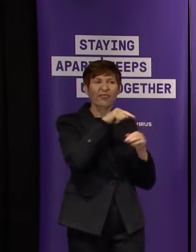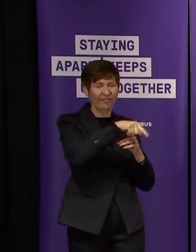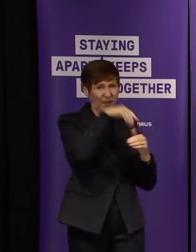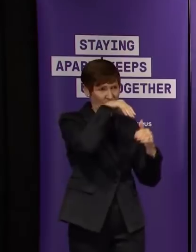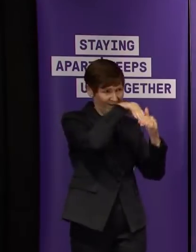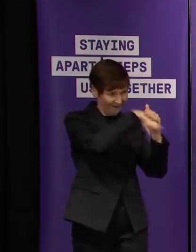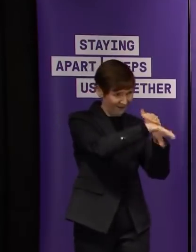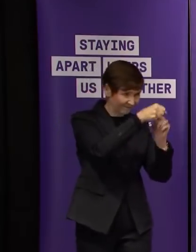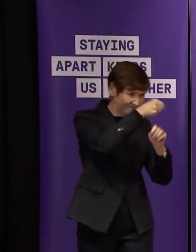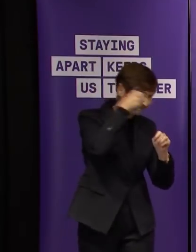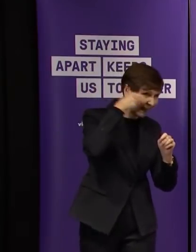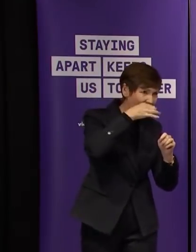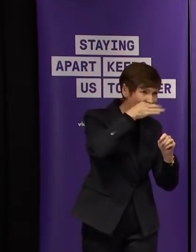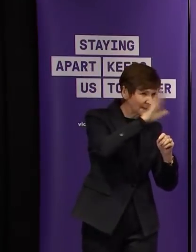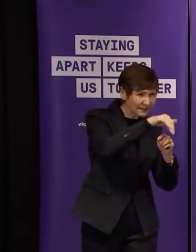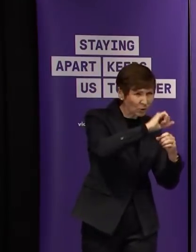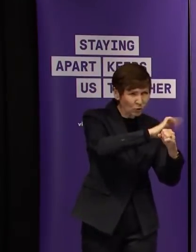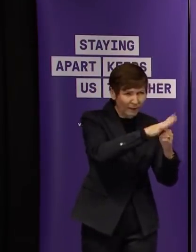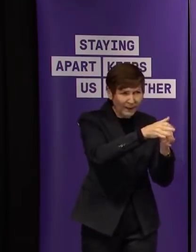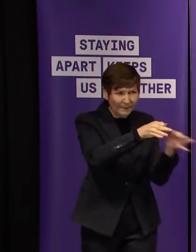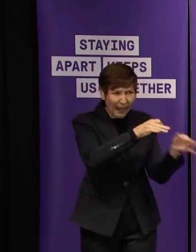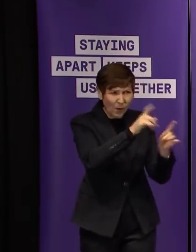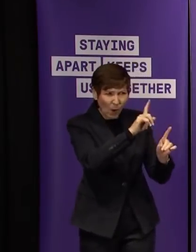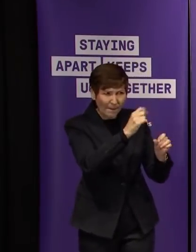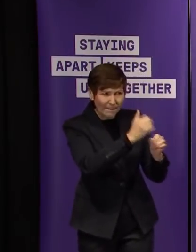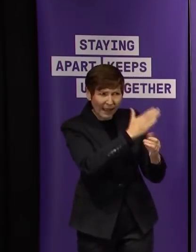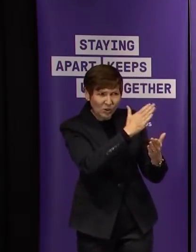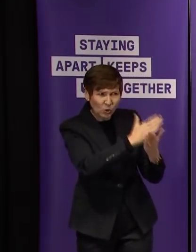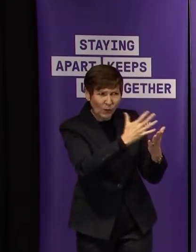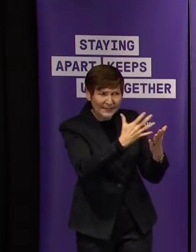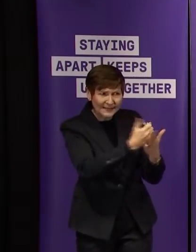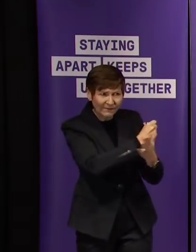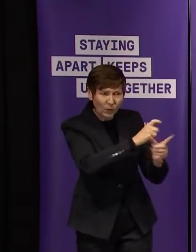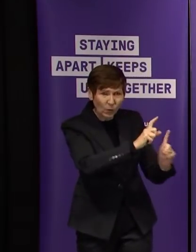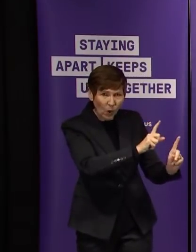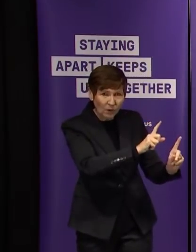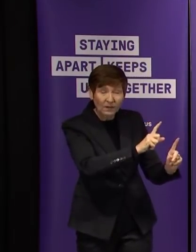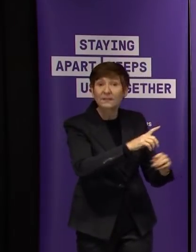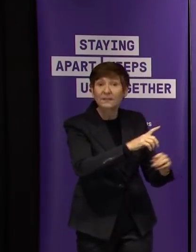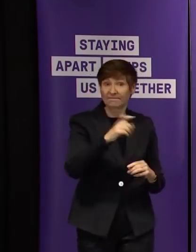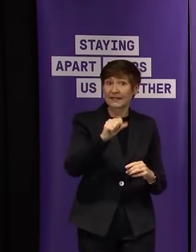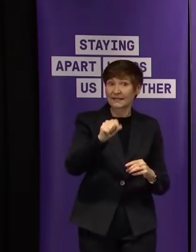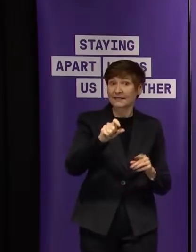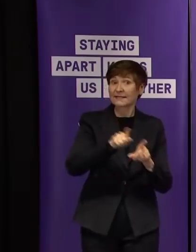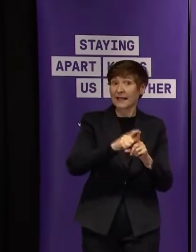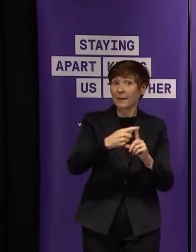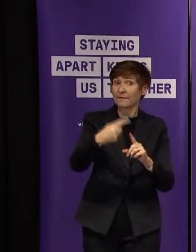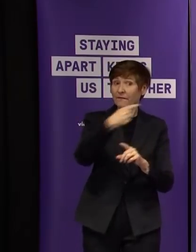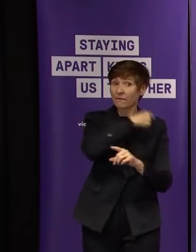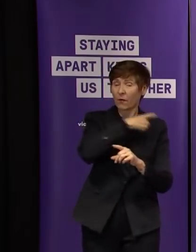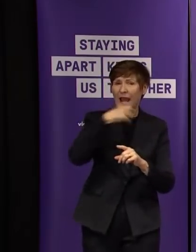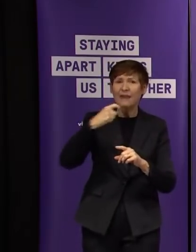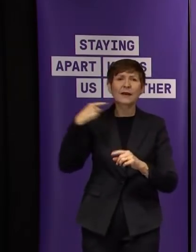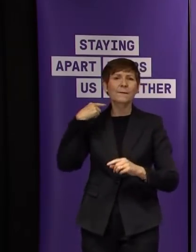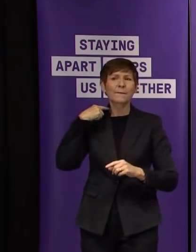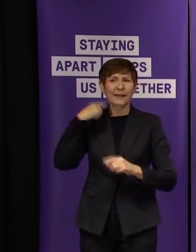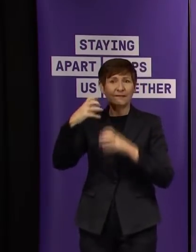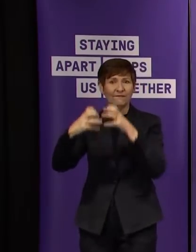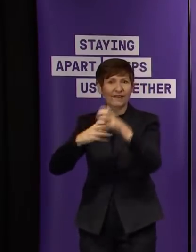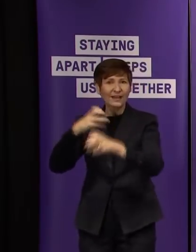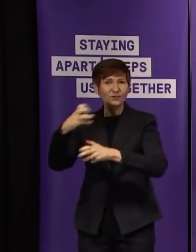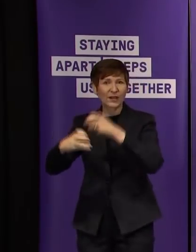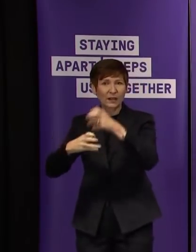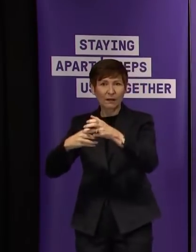meatworks that have had significant outbreaks that have then gone to the really robust